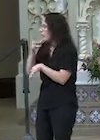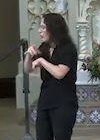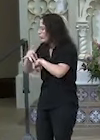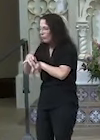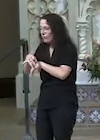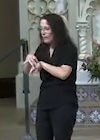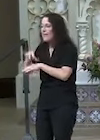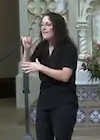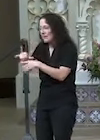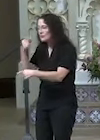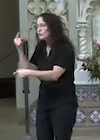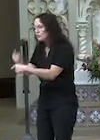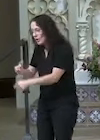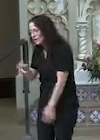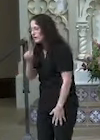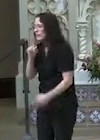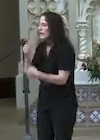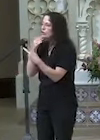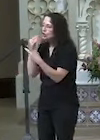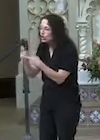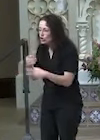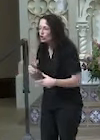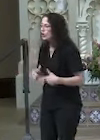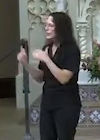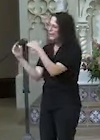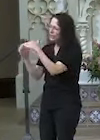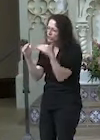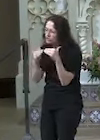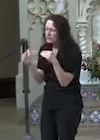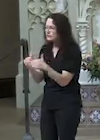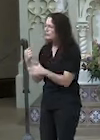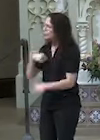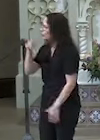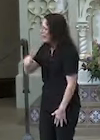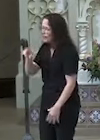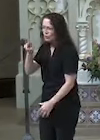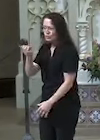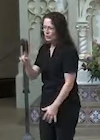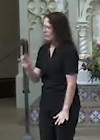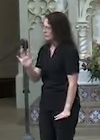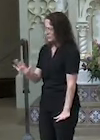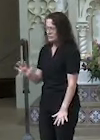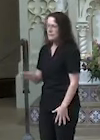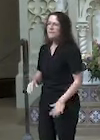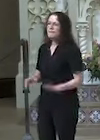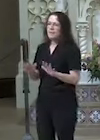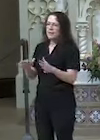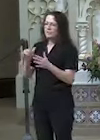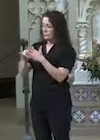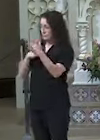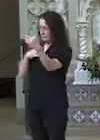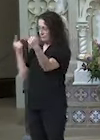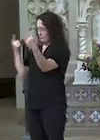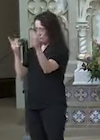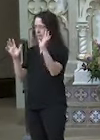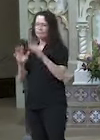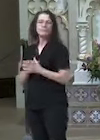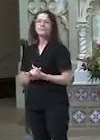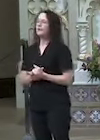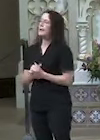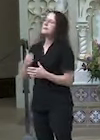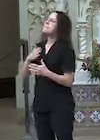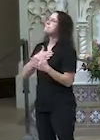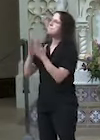is right and good and just. So that was my goal. That was